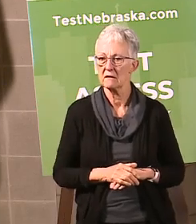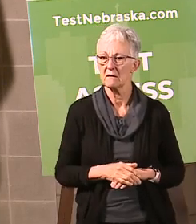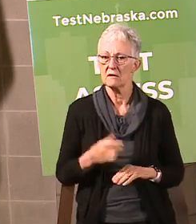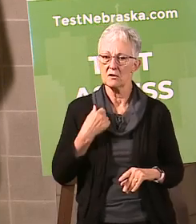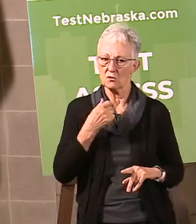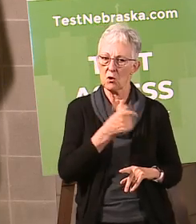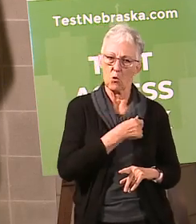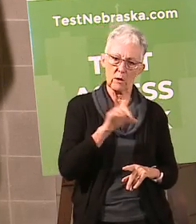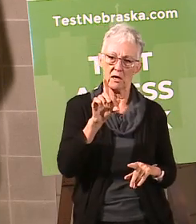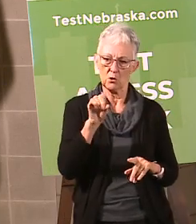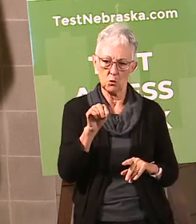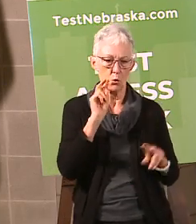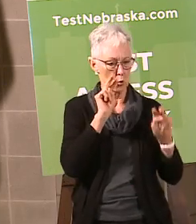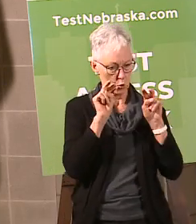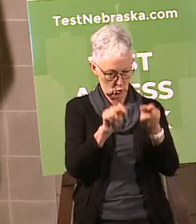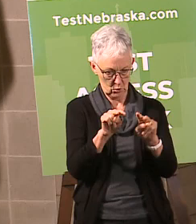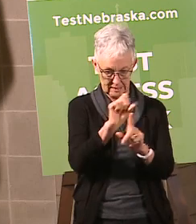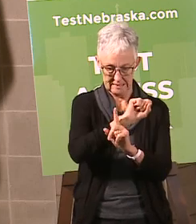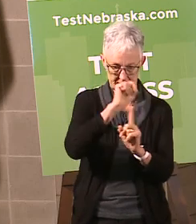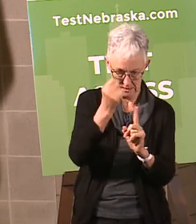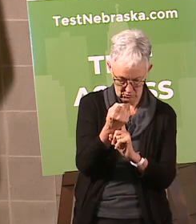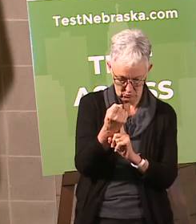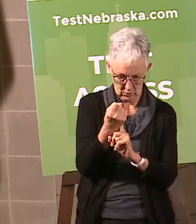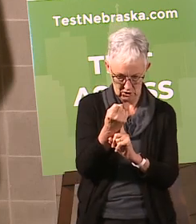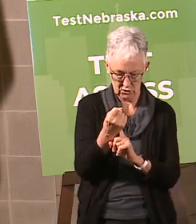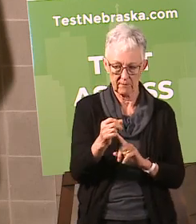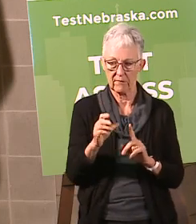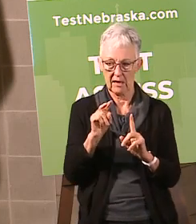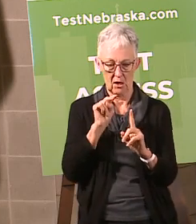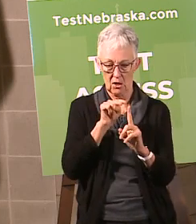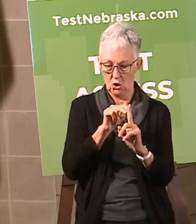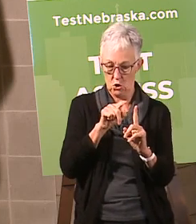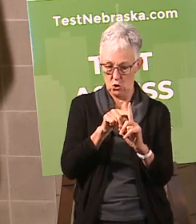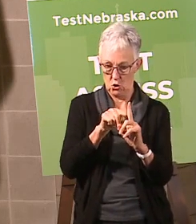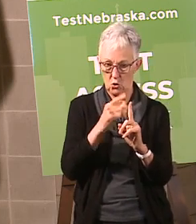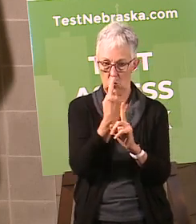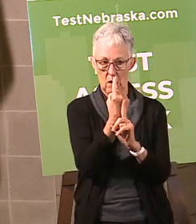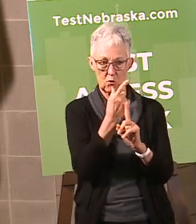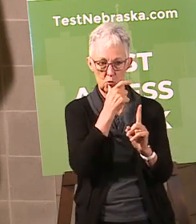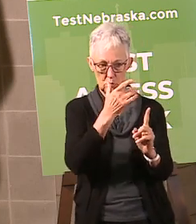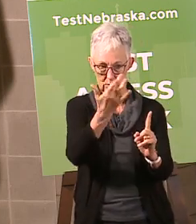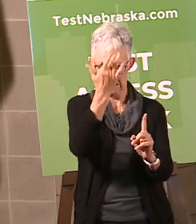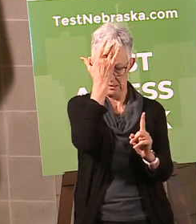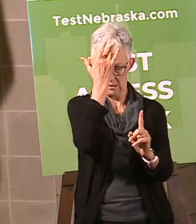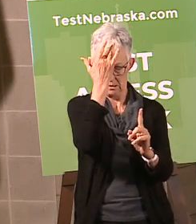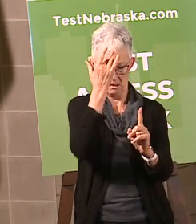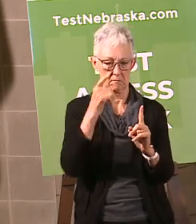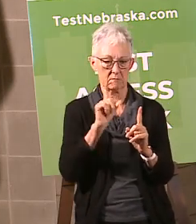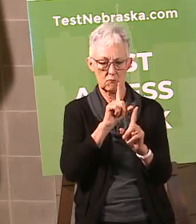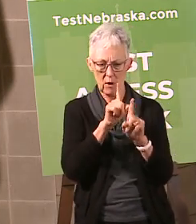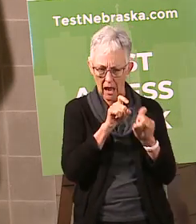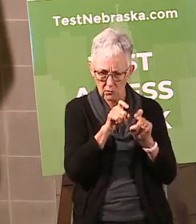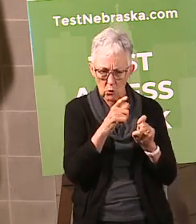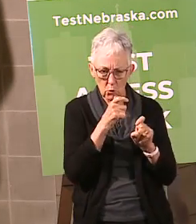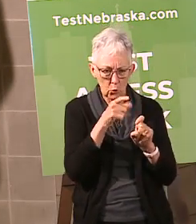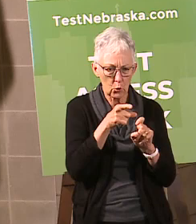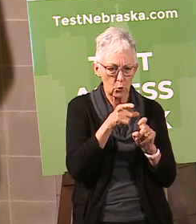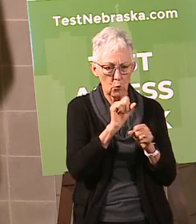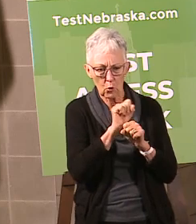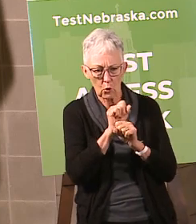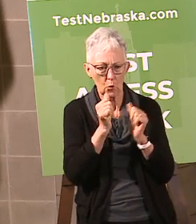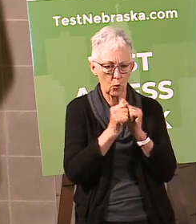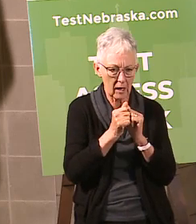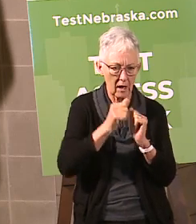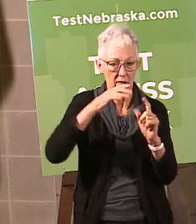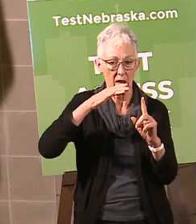ways we've talked about in the past. And the inmates are getting treated just like every other general member of the public. So if they are